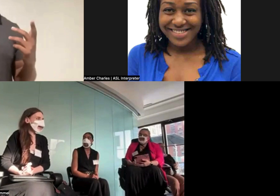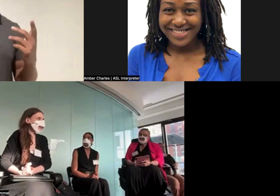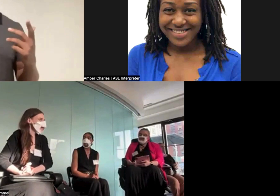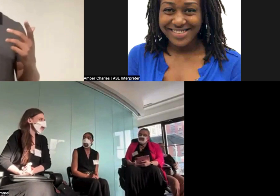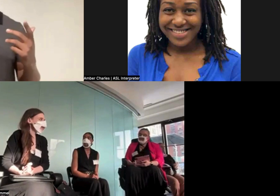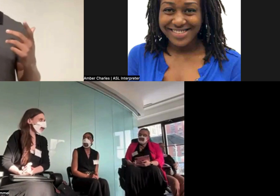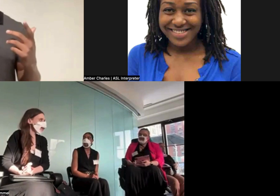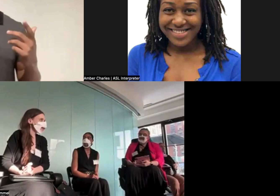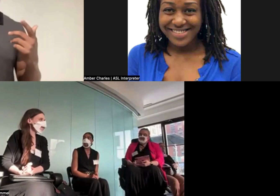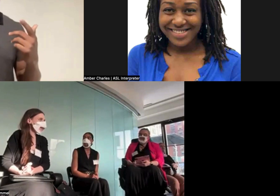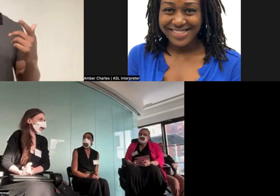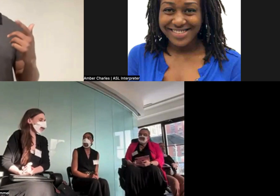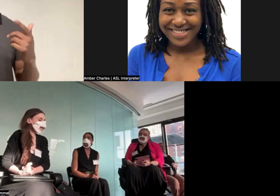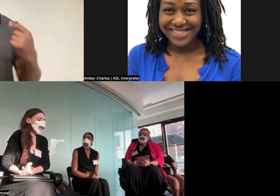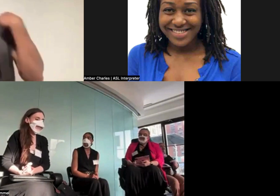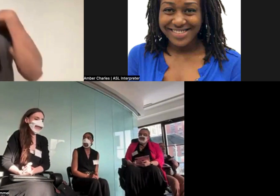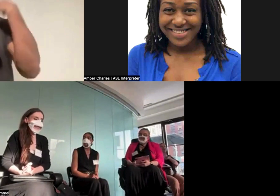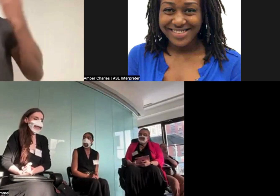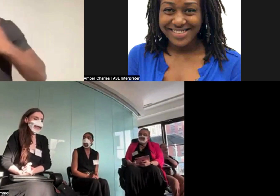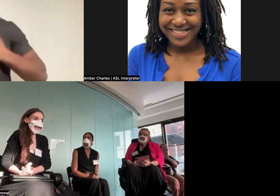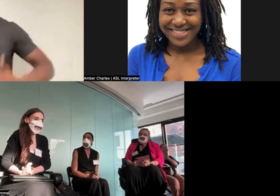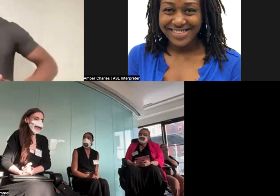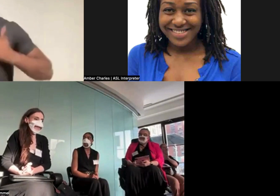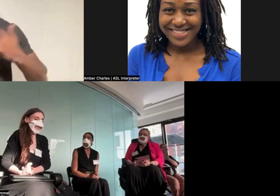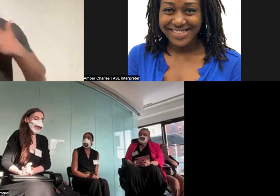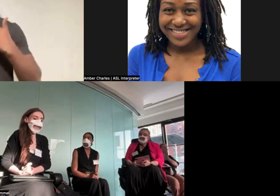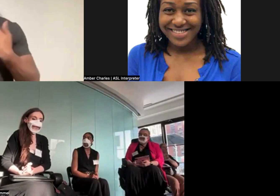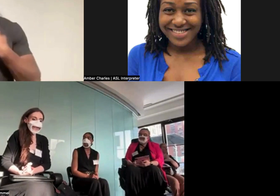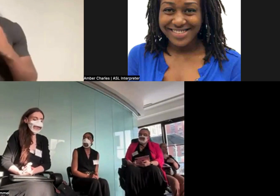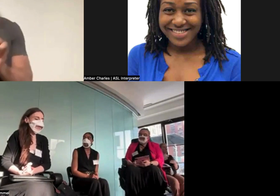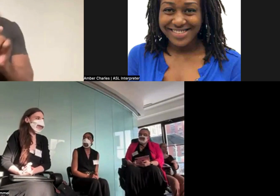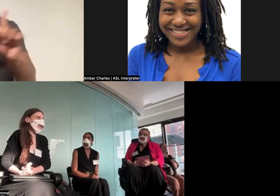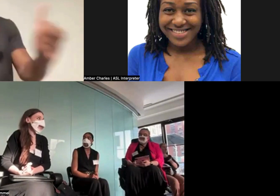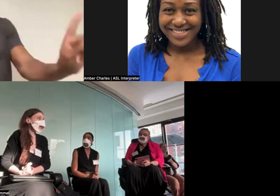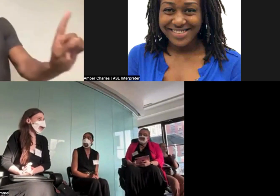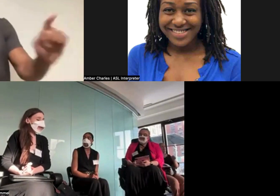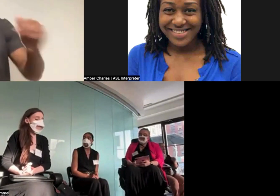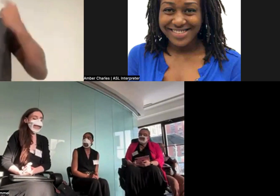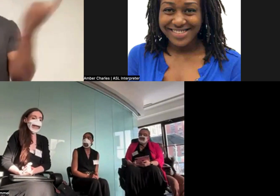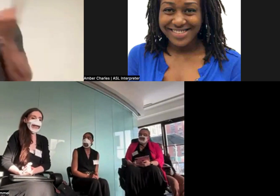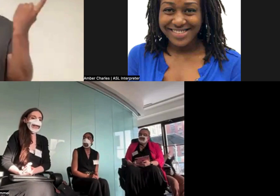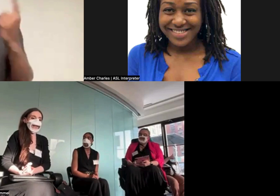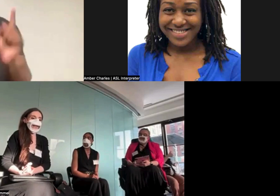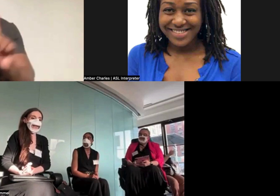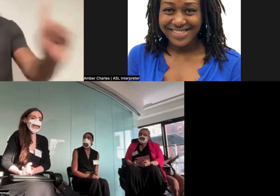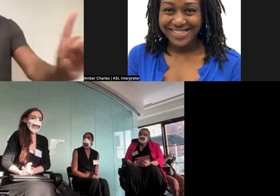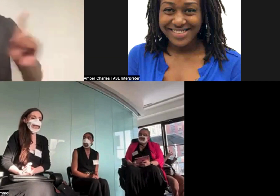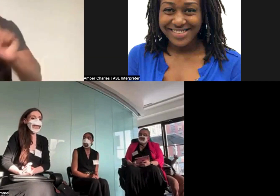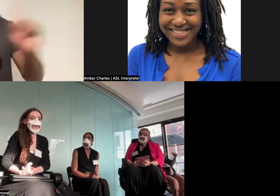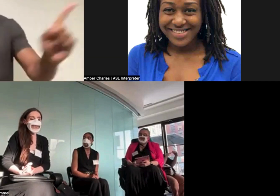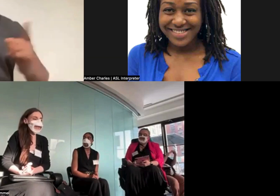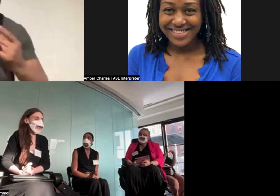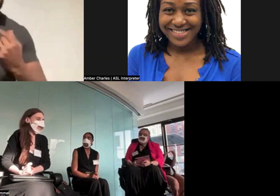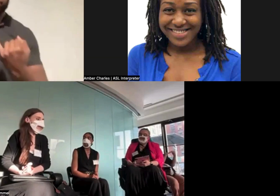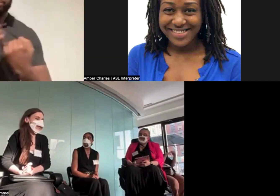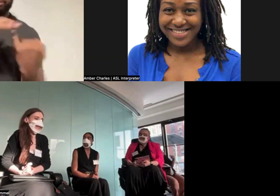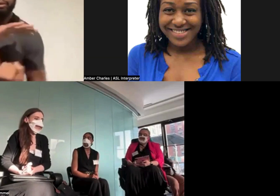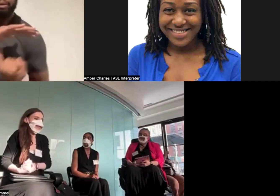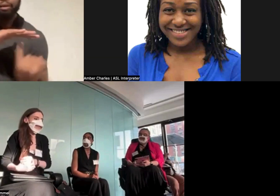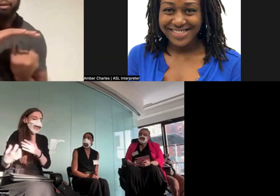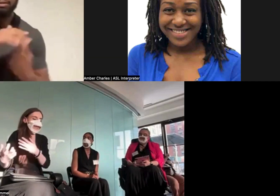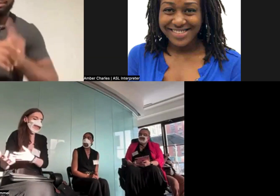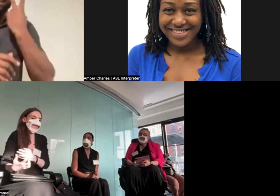the sidelines, a lot, watching other people, peers of mine, who were